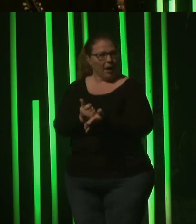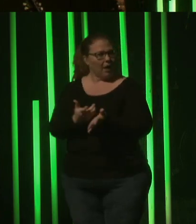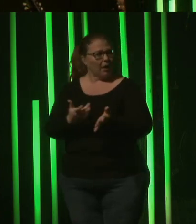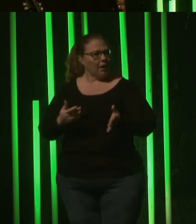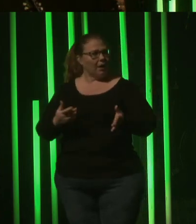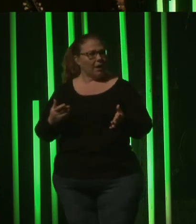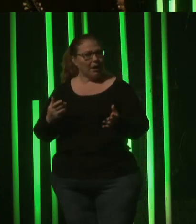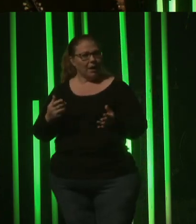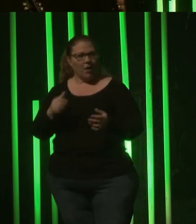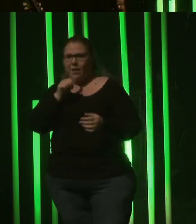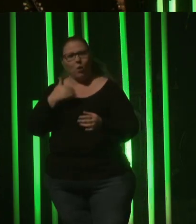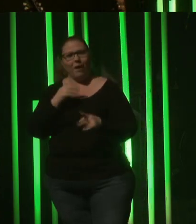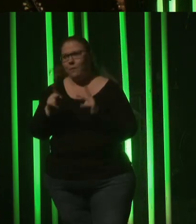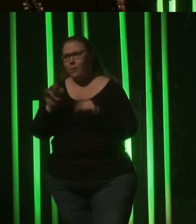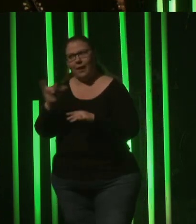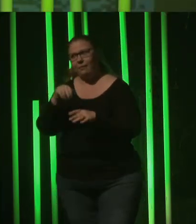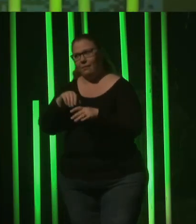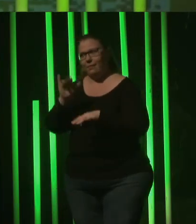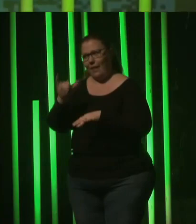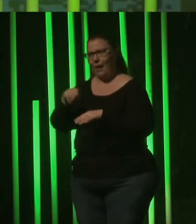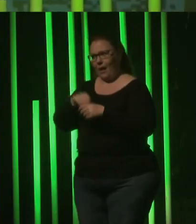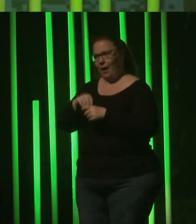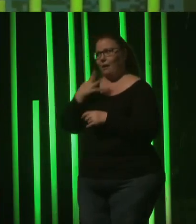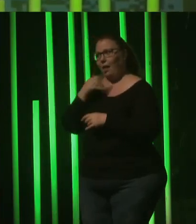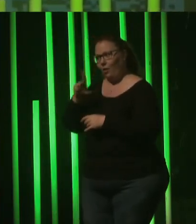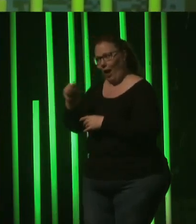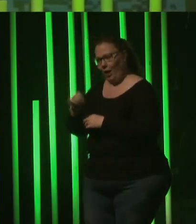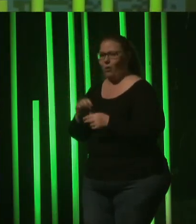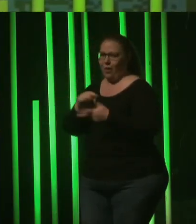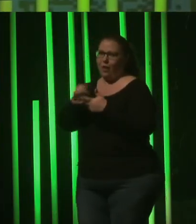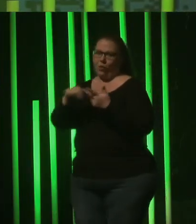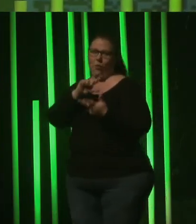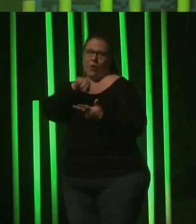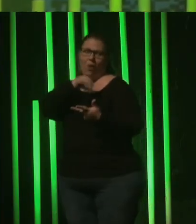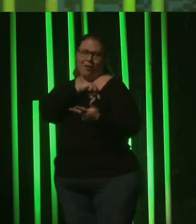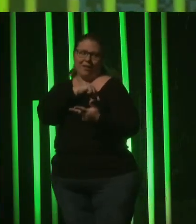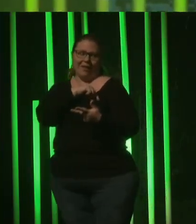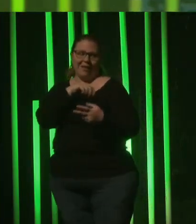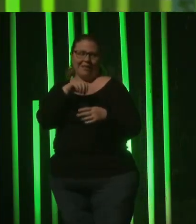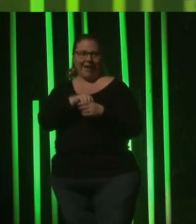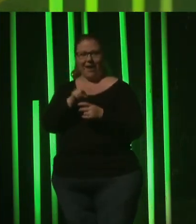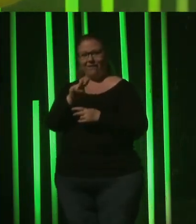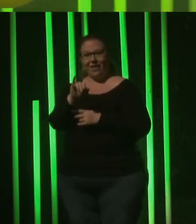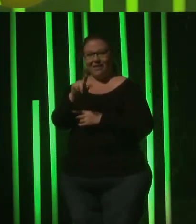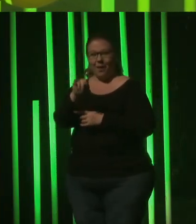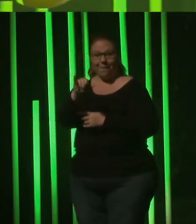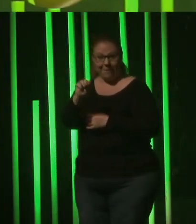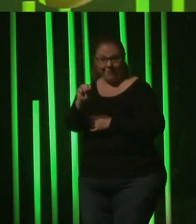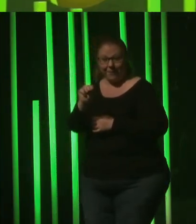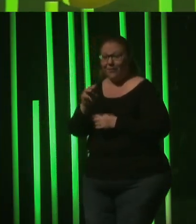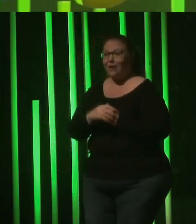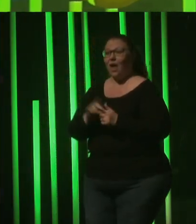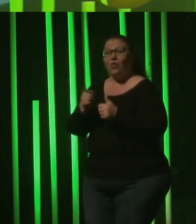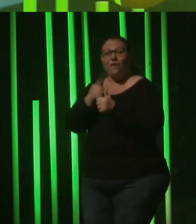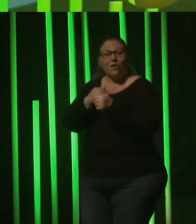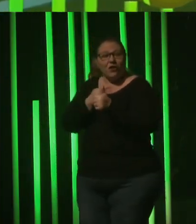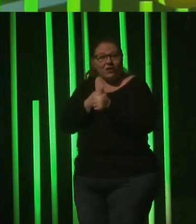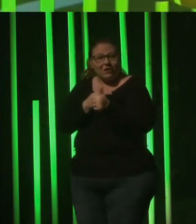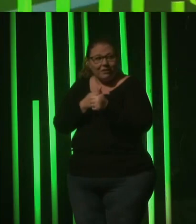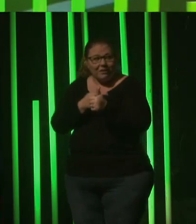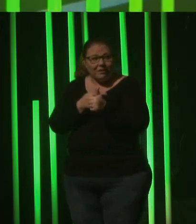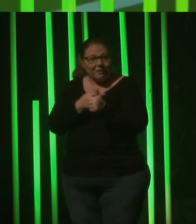folk like this in Colorado. There are three qualities in the victim. Listen to this victim mentality. The first thing